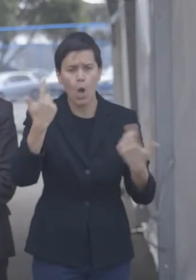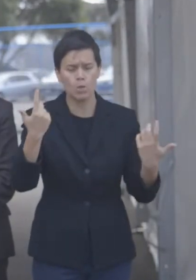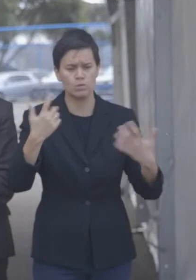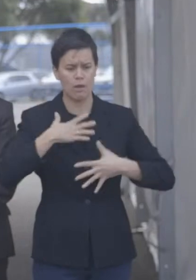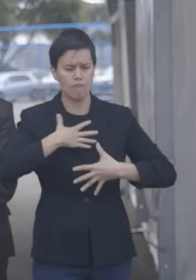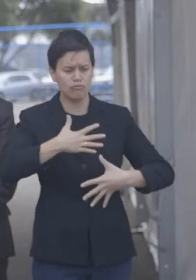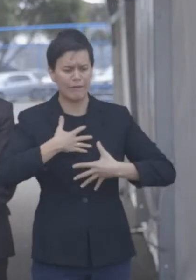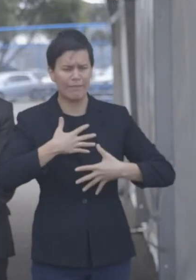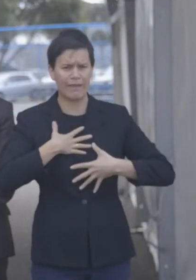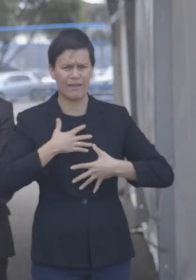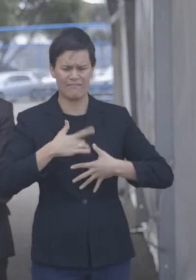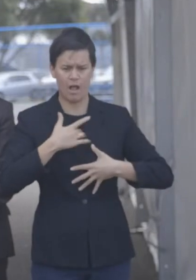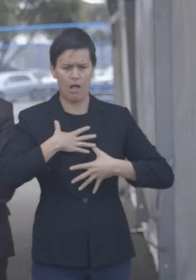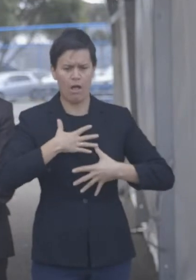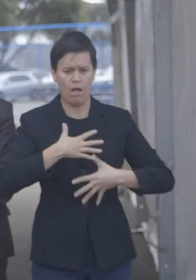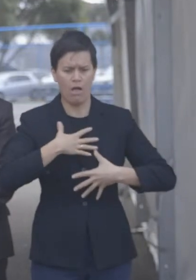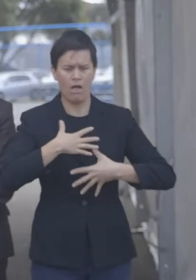coughing,